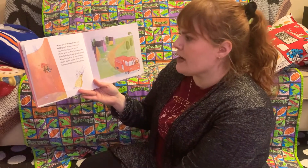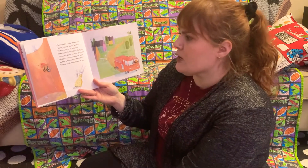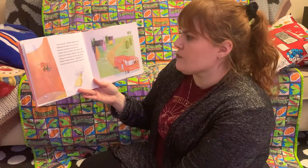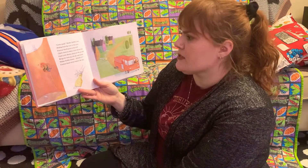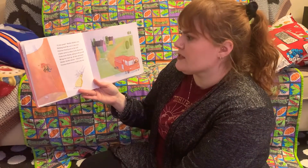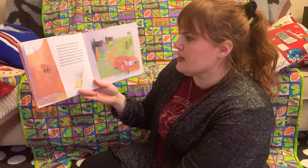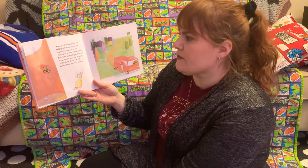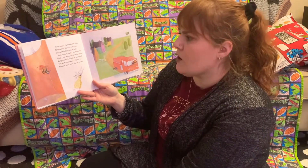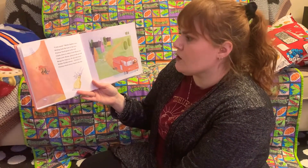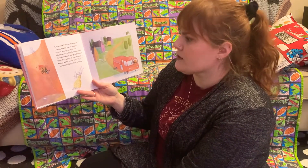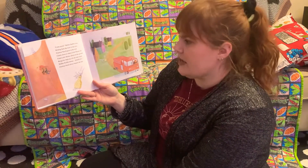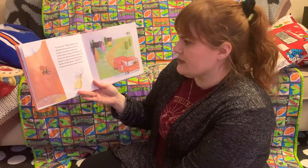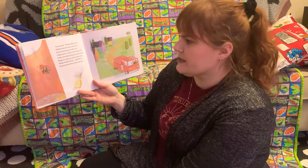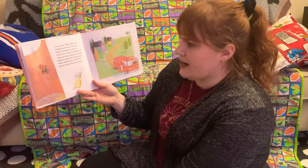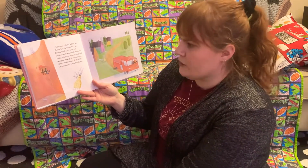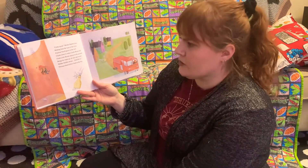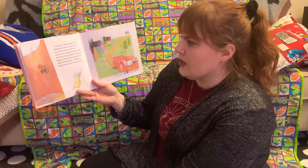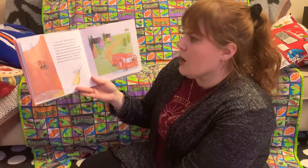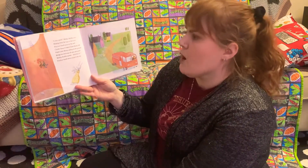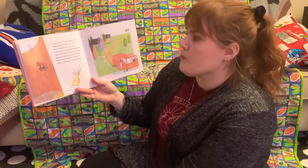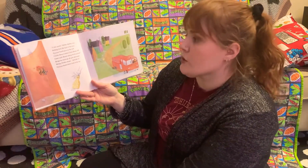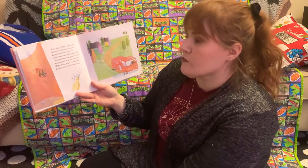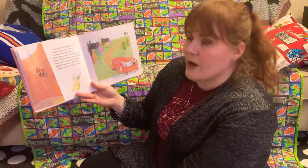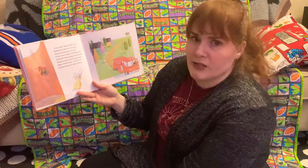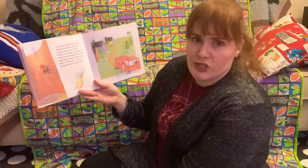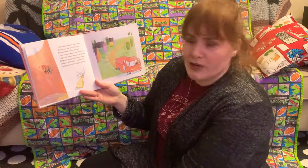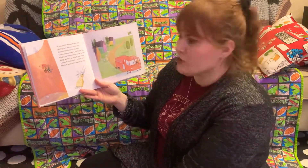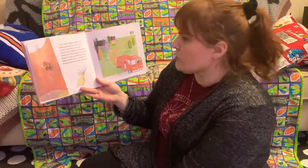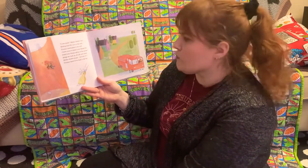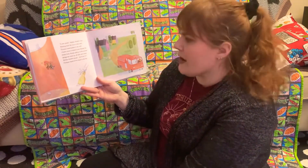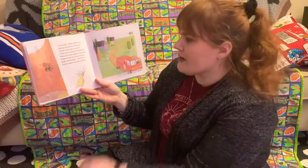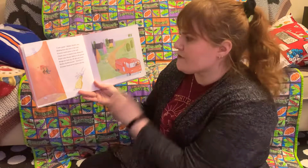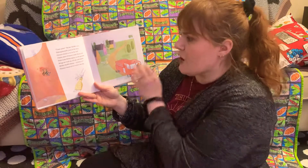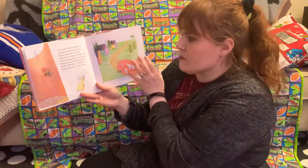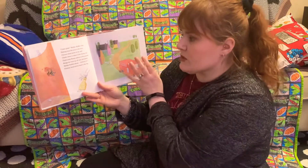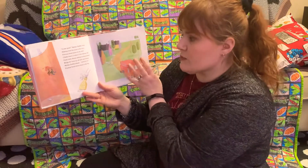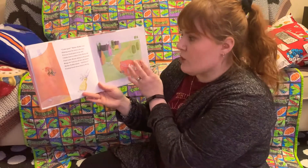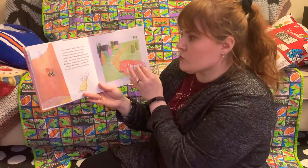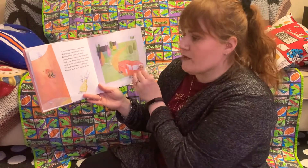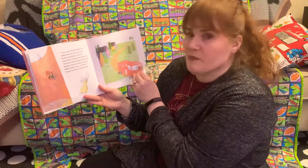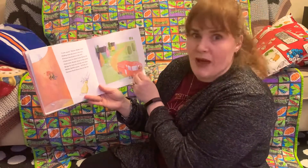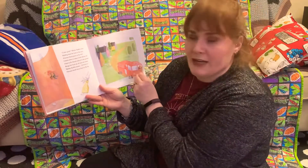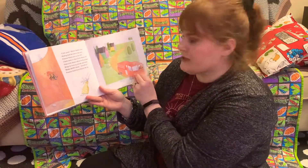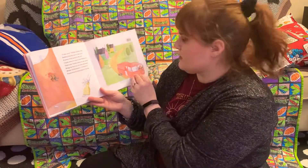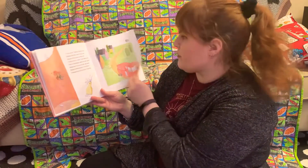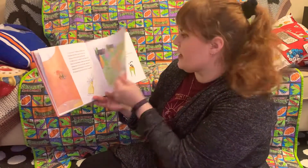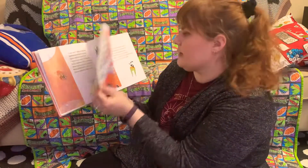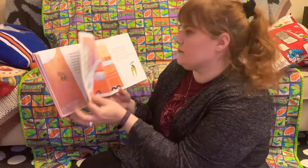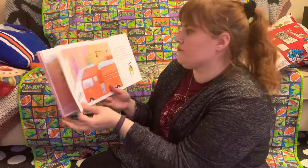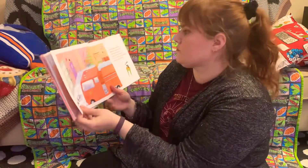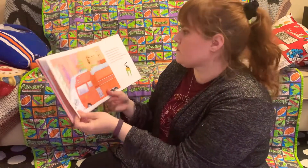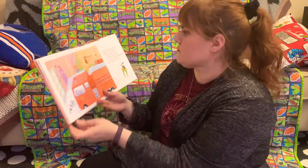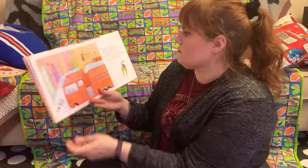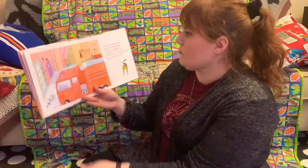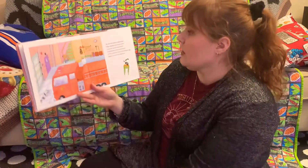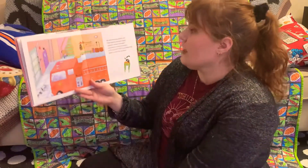and safe all and sound. Mother Rabbit shouts, hooray! Fireman Small drives back to the bay. He